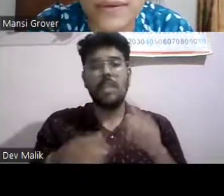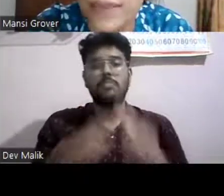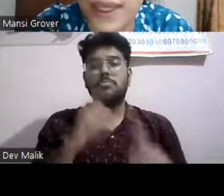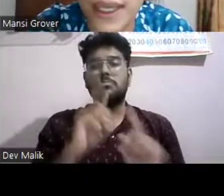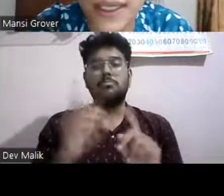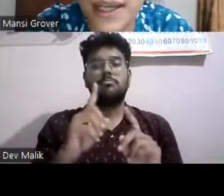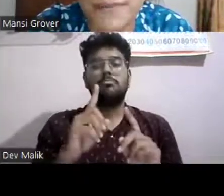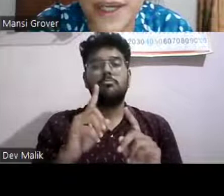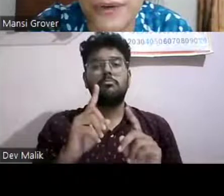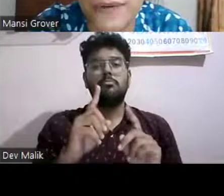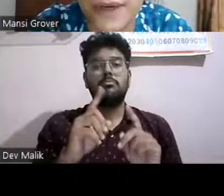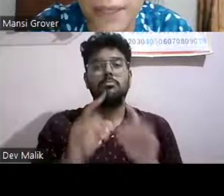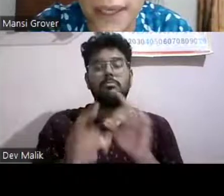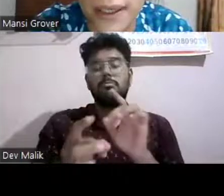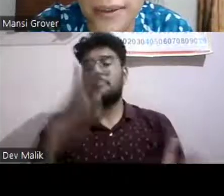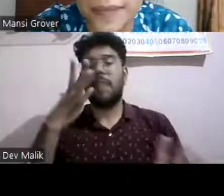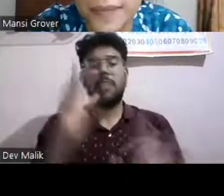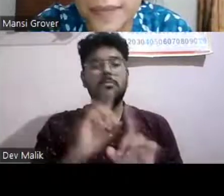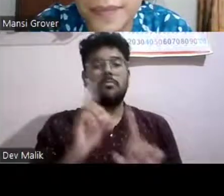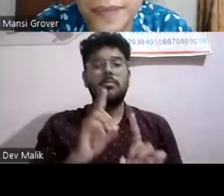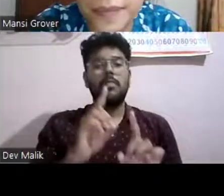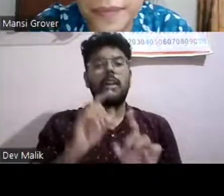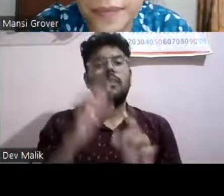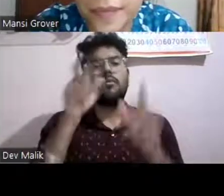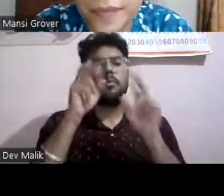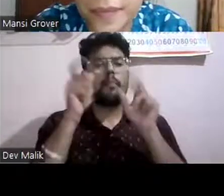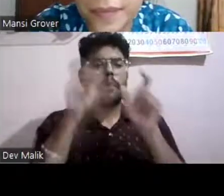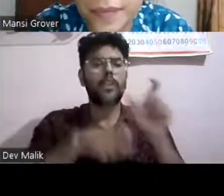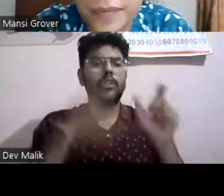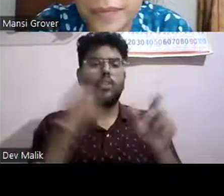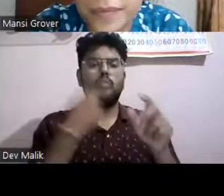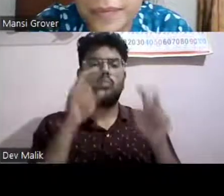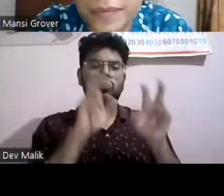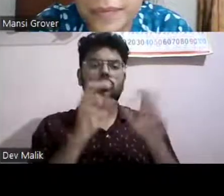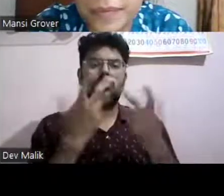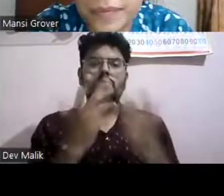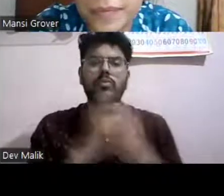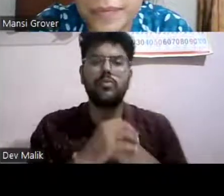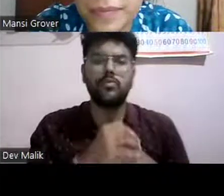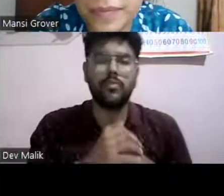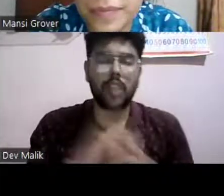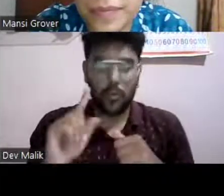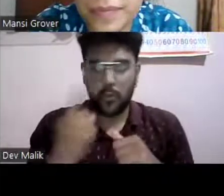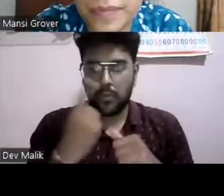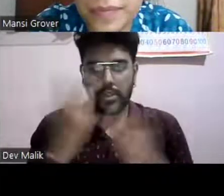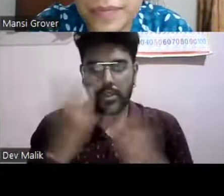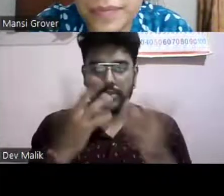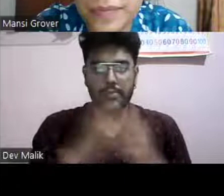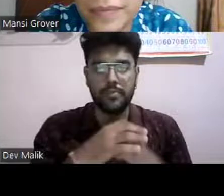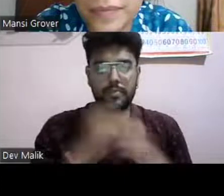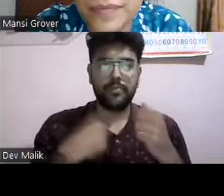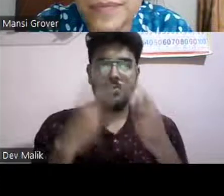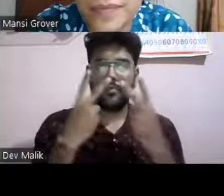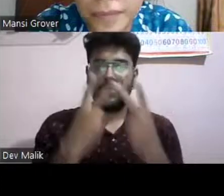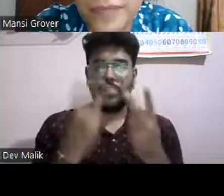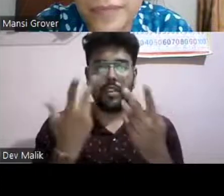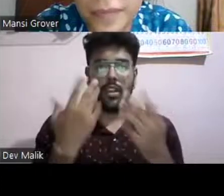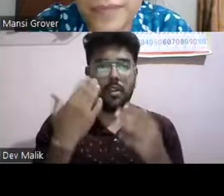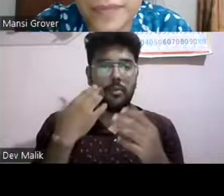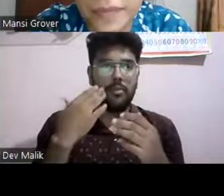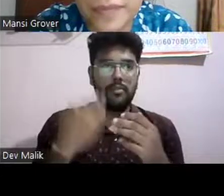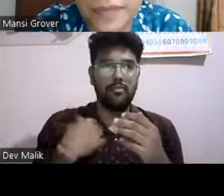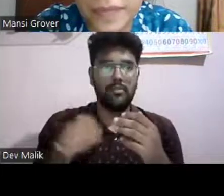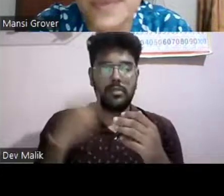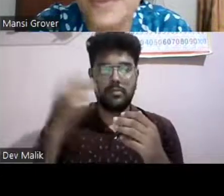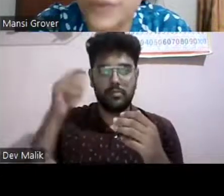or any aspect of filmmaking? I mean, the first thing that I'm drawn towards when I watch a film is how